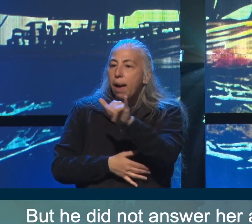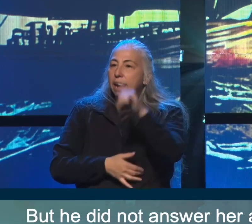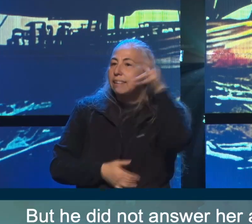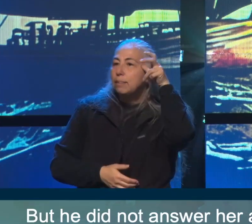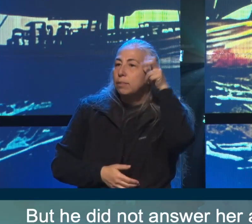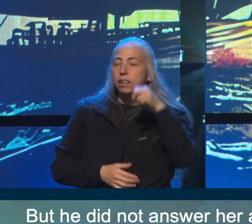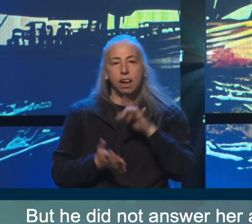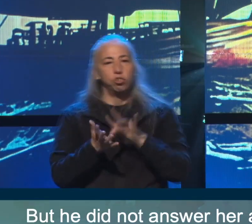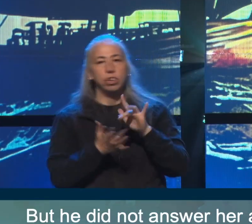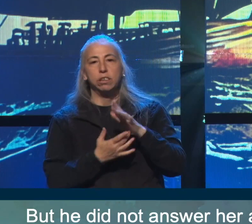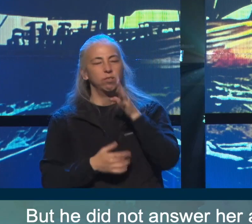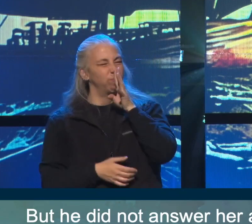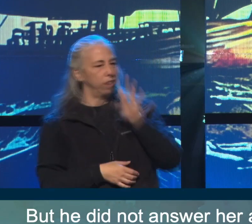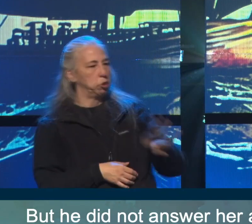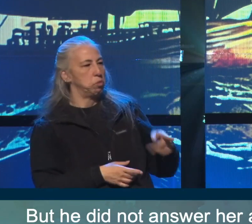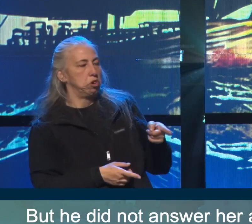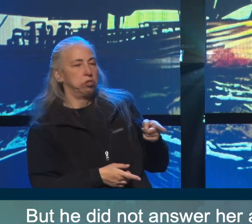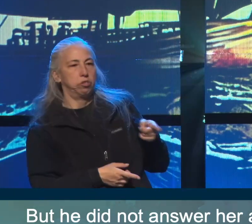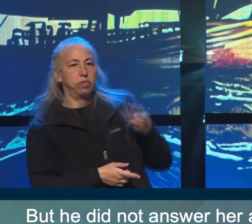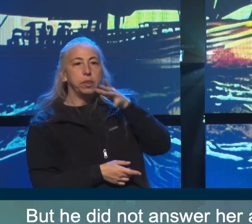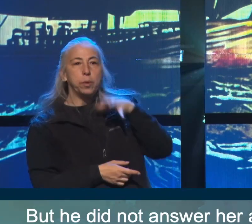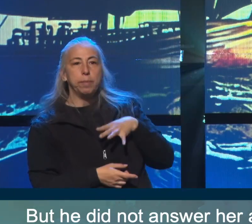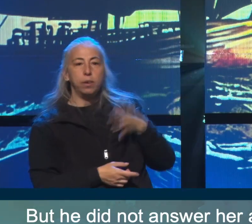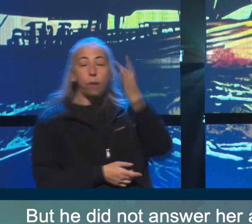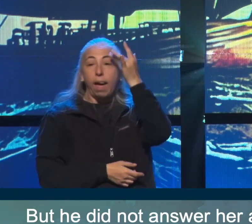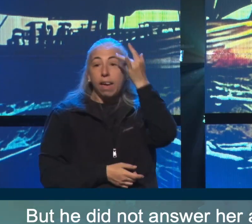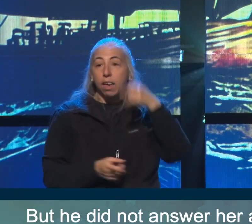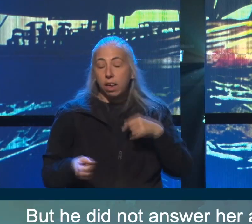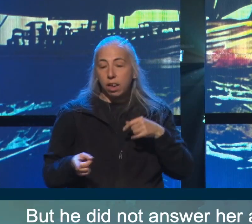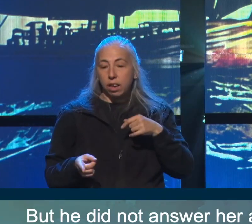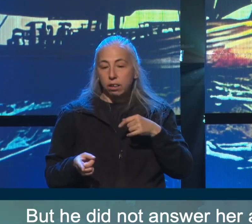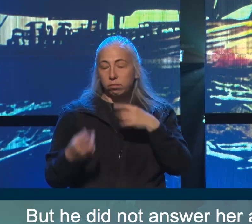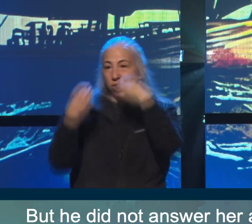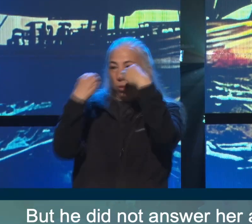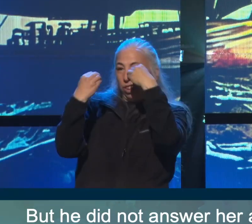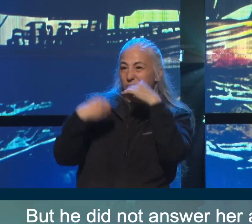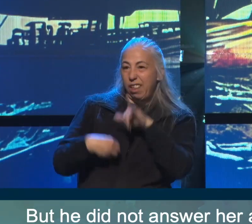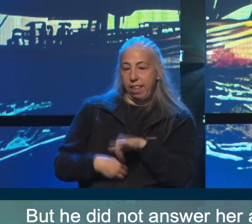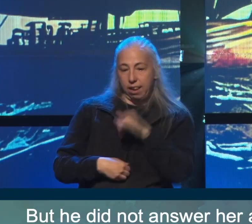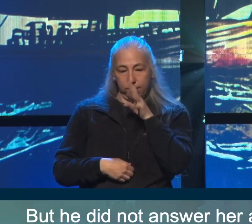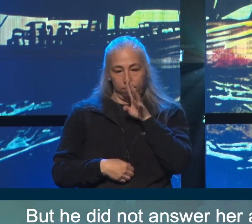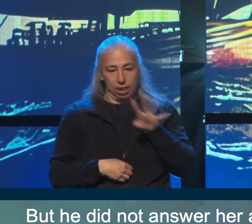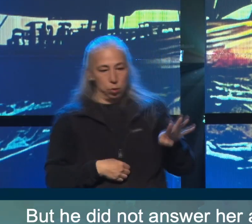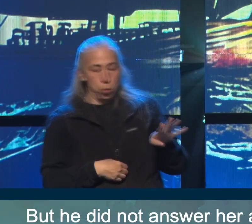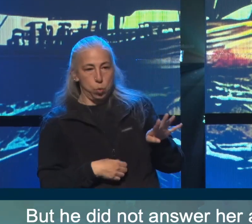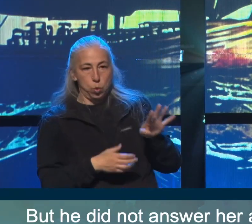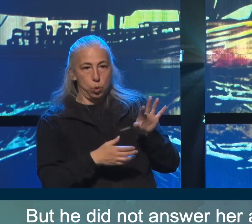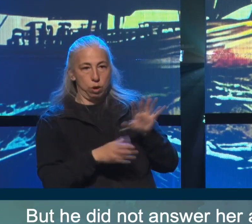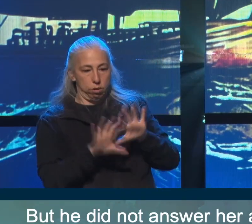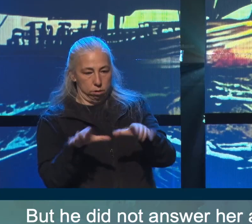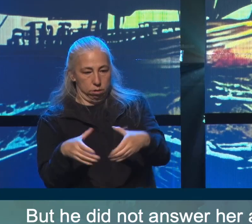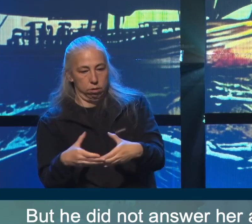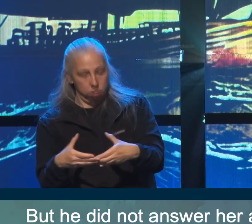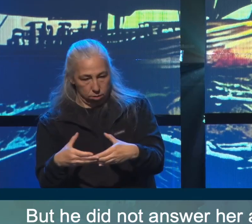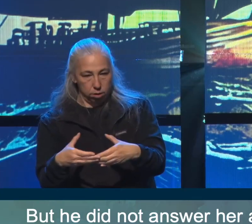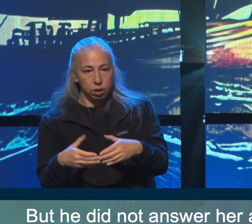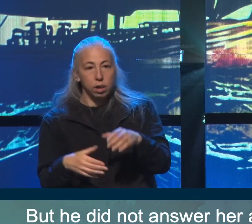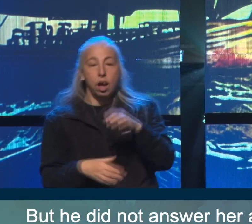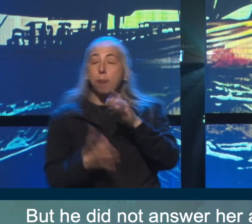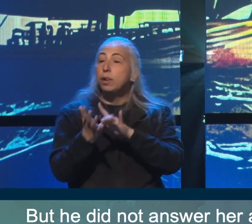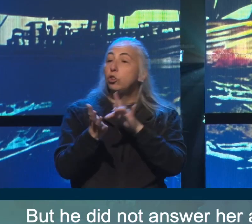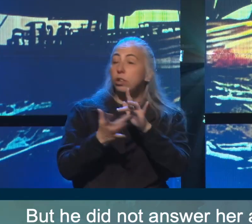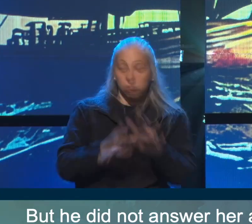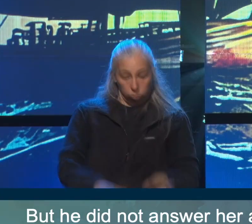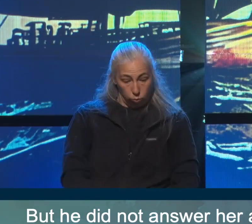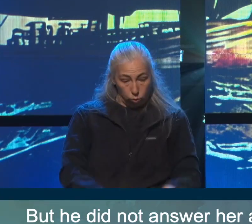her. Why? Because that's what he was taught. That's the only way I noted, like, as Jesus grew up, he was taught